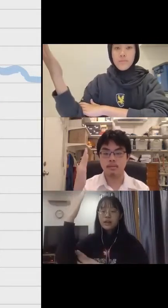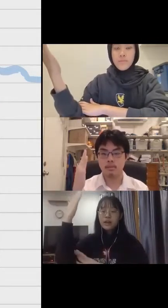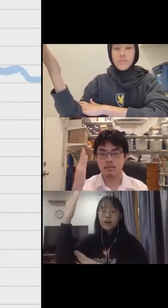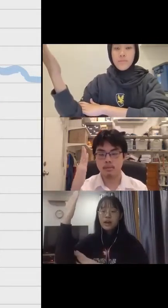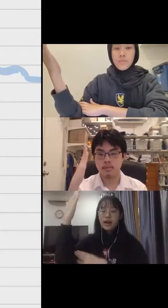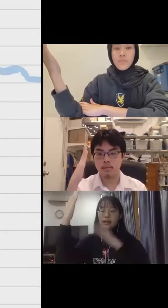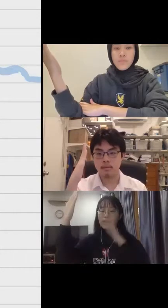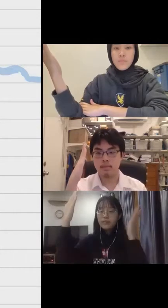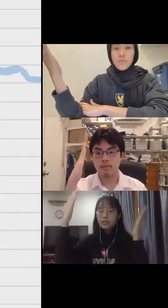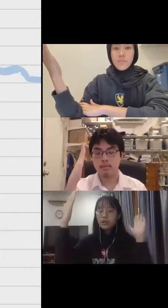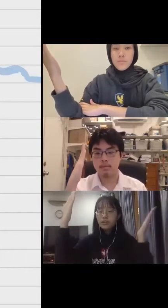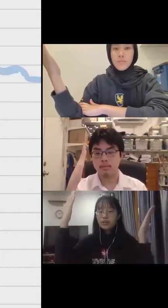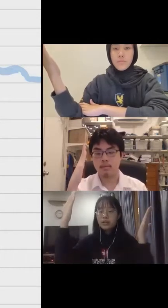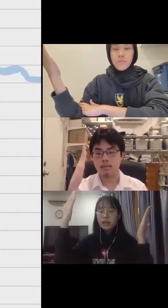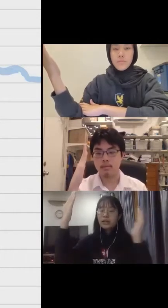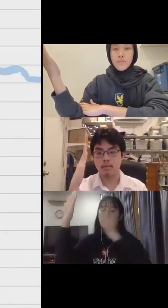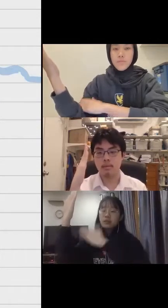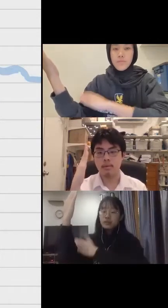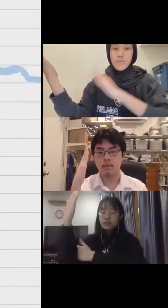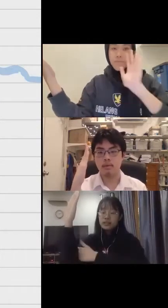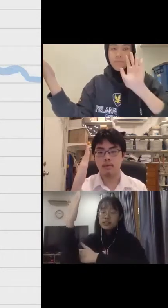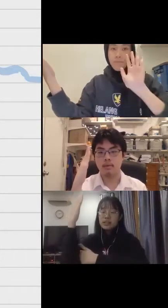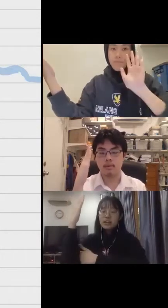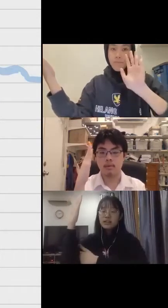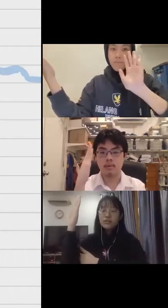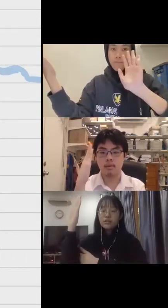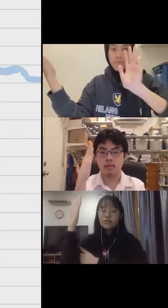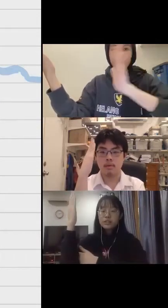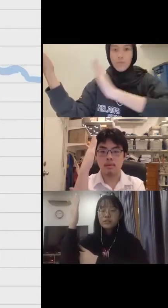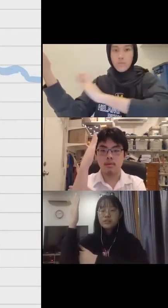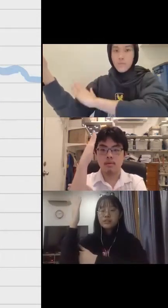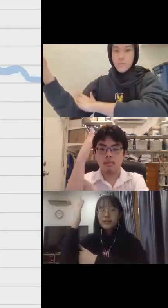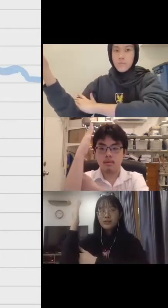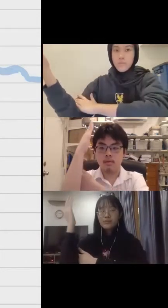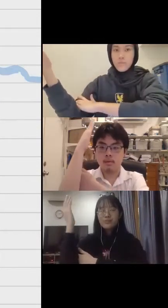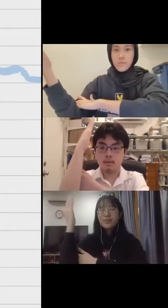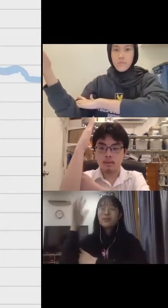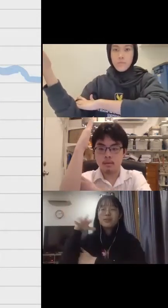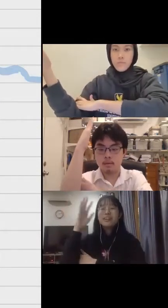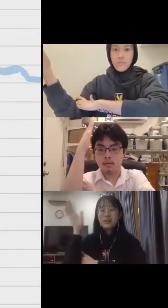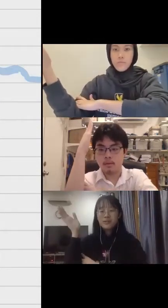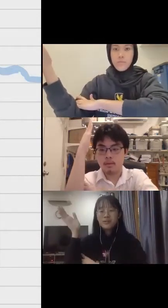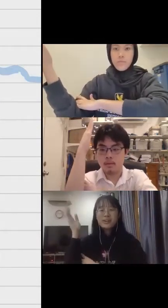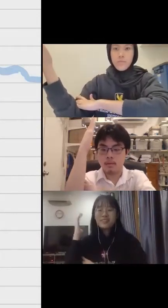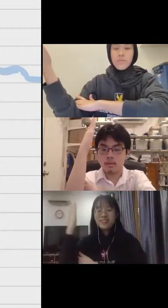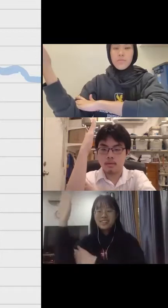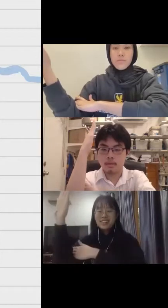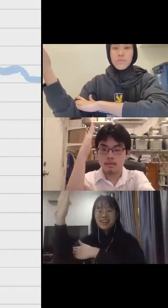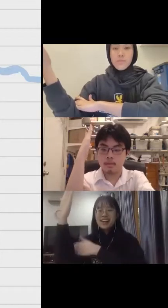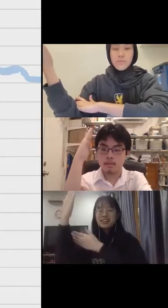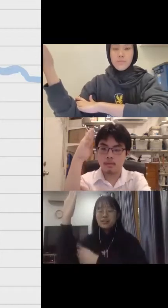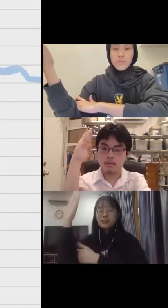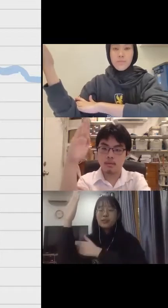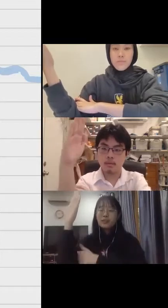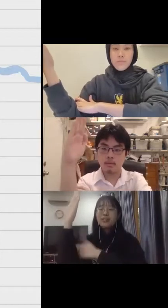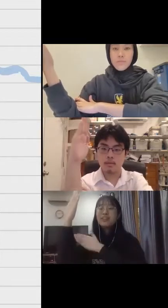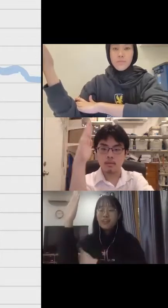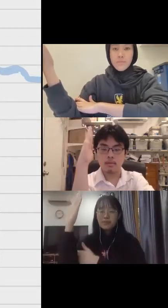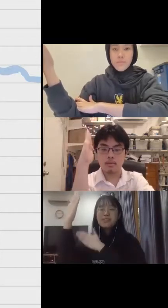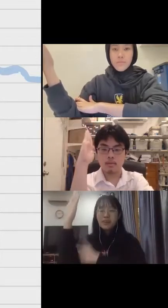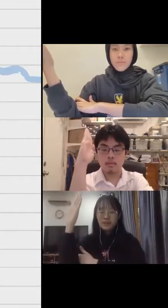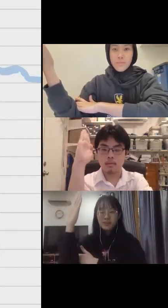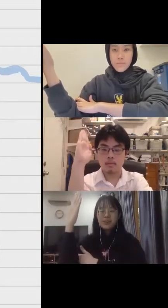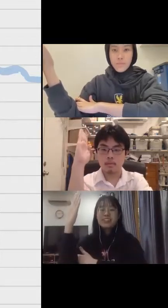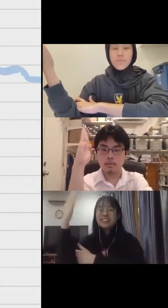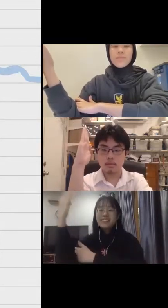case, and have your non-dominant hand placed at your dominant elbow. I don't know if that's your dominant